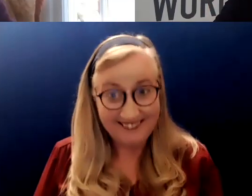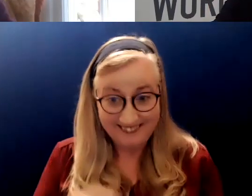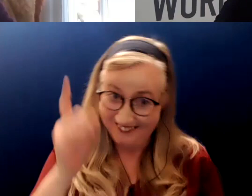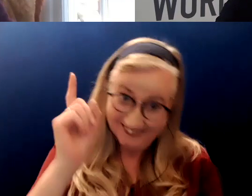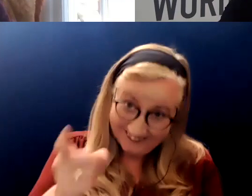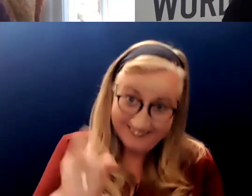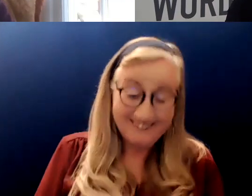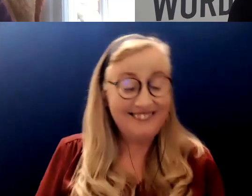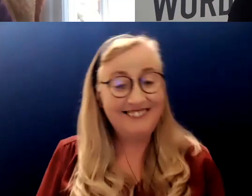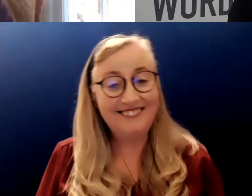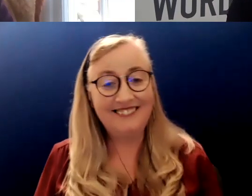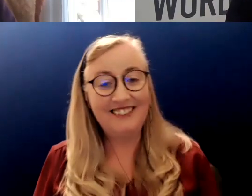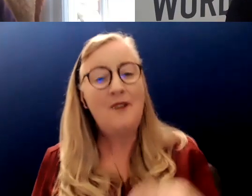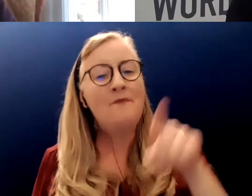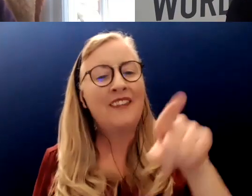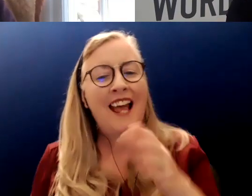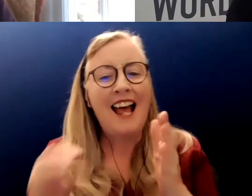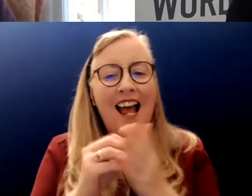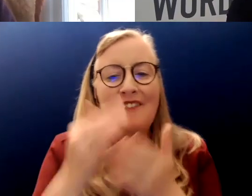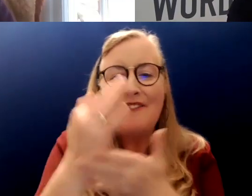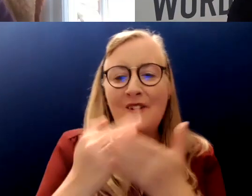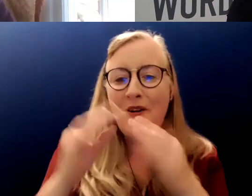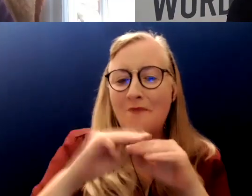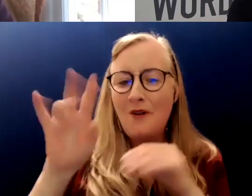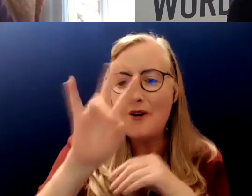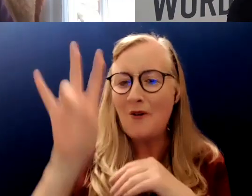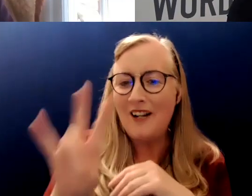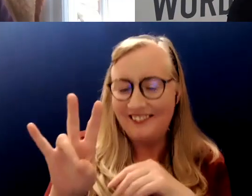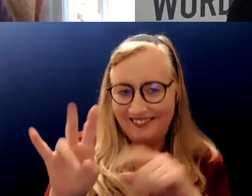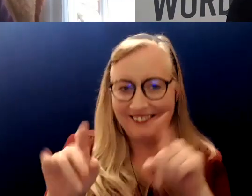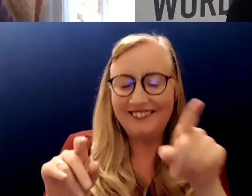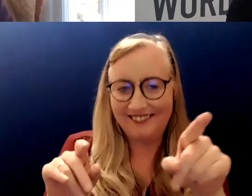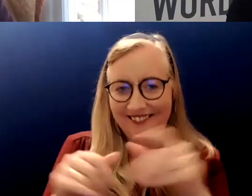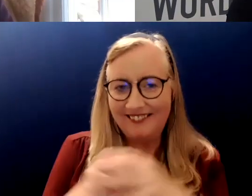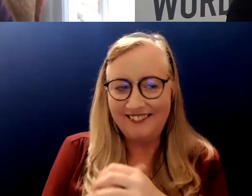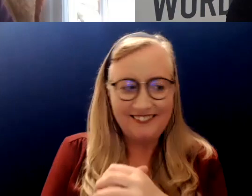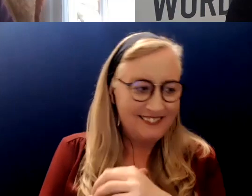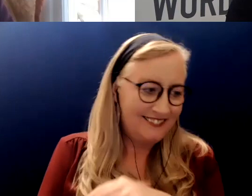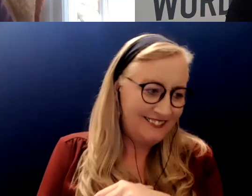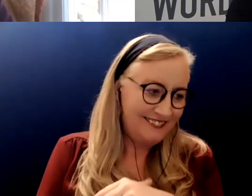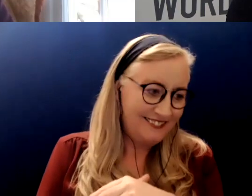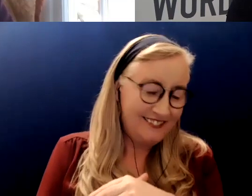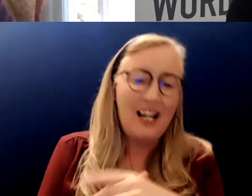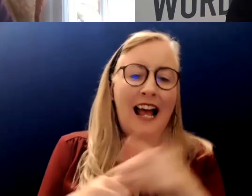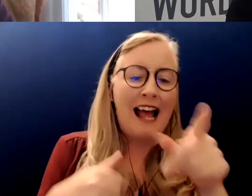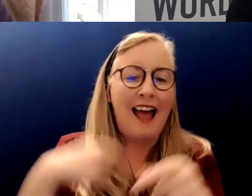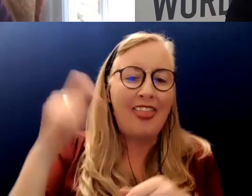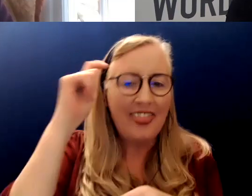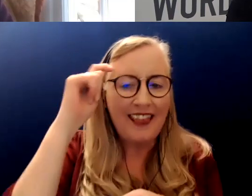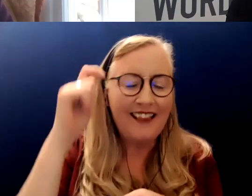Absolutely. I've got a couple of last questions for you, but this one I think is very relevant,